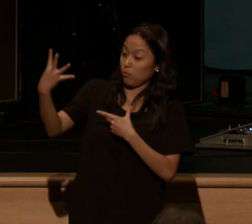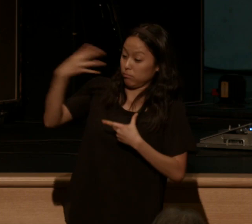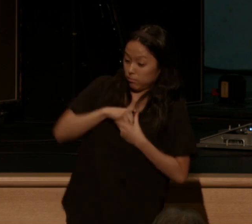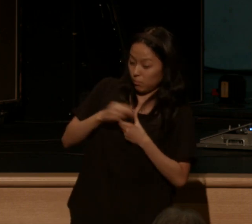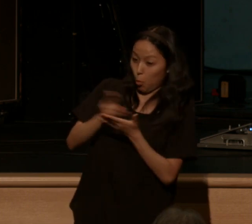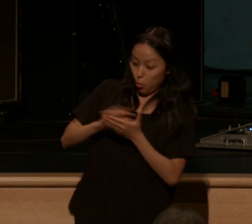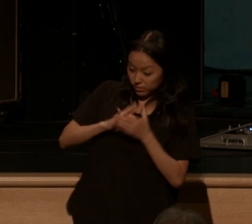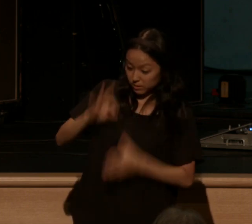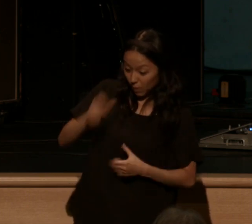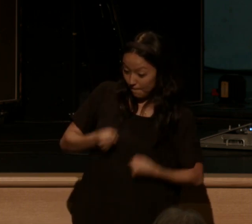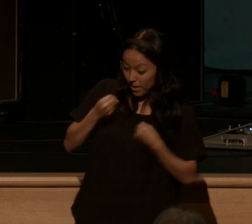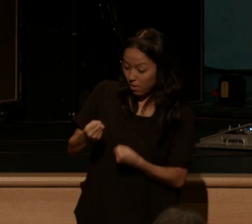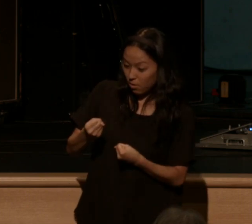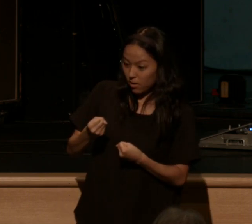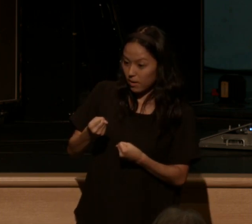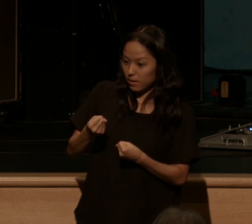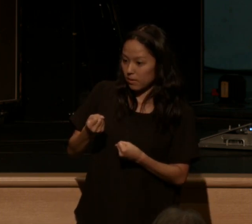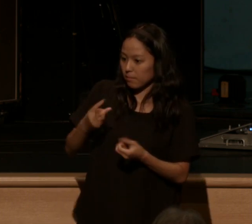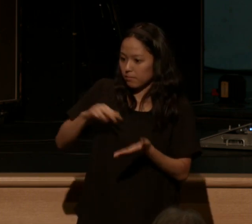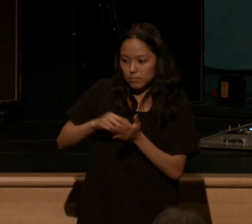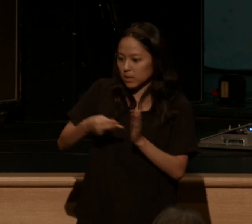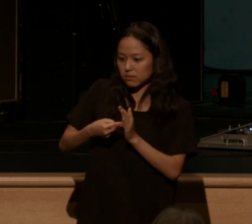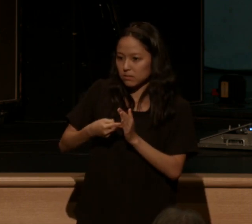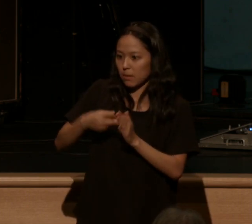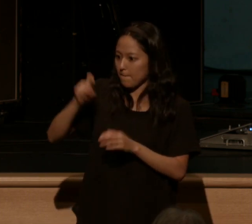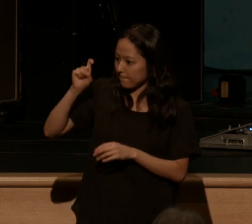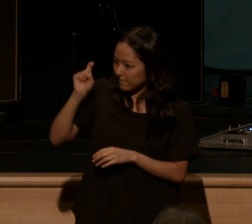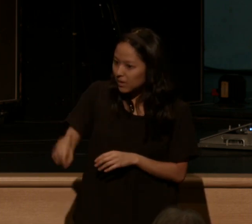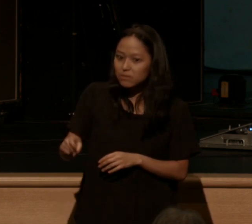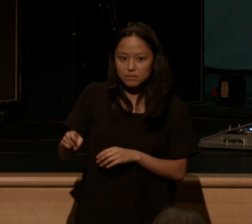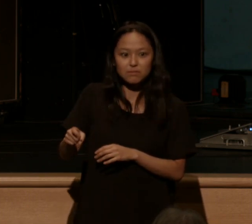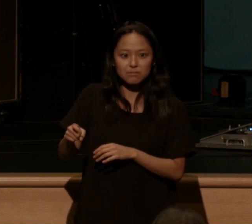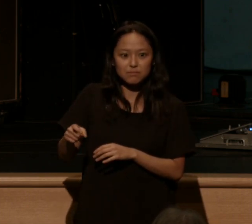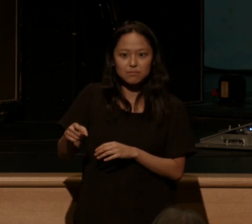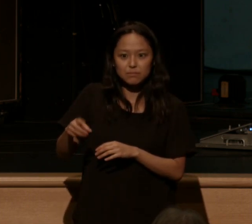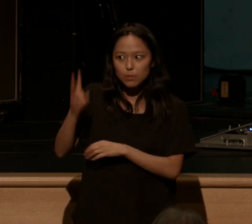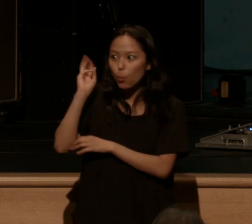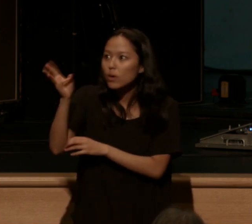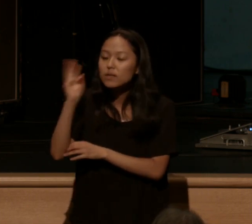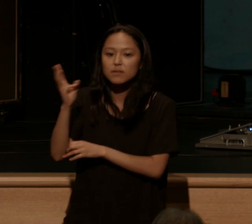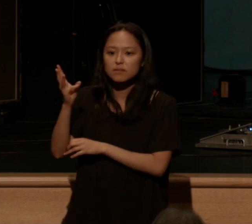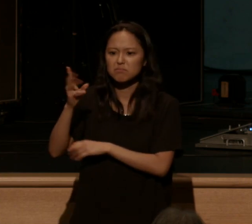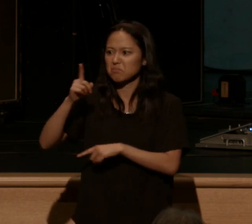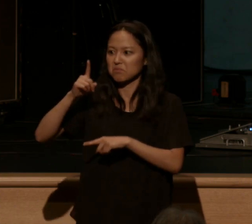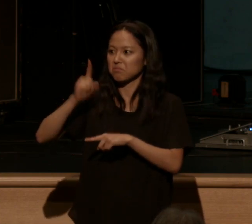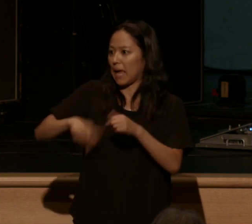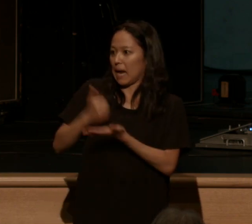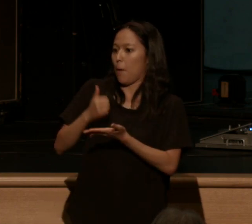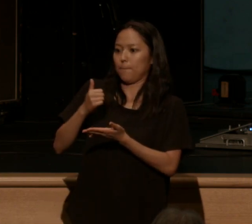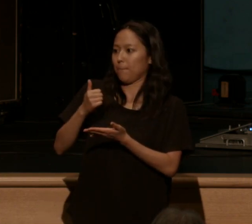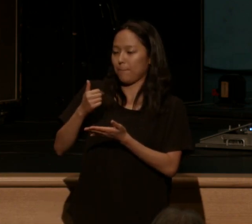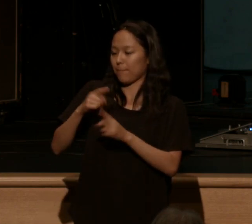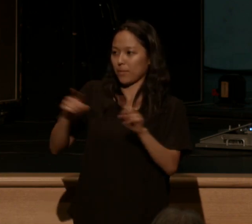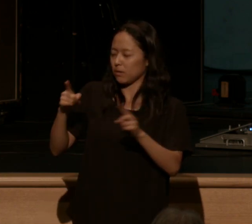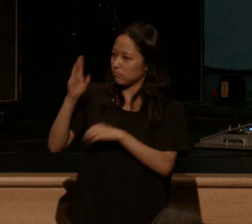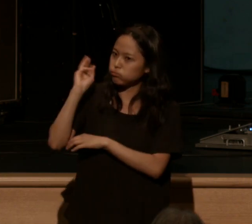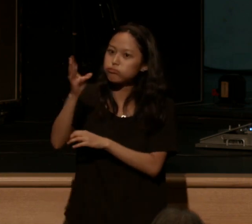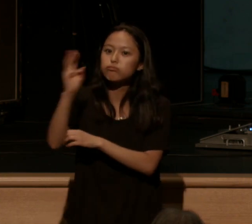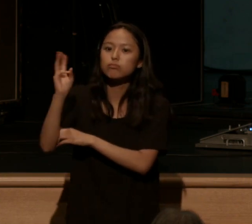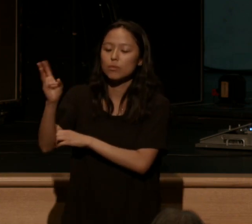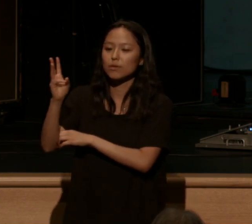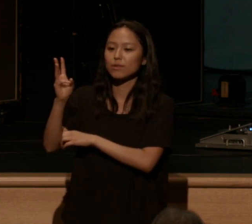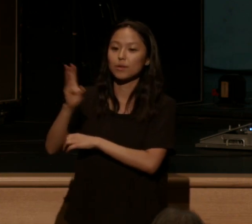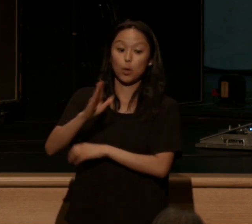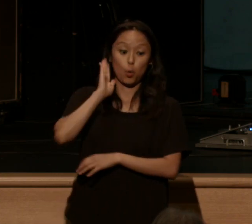Holy Spirit, we cannot help or stop being witnesses for Jesus Christ. You will receive power and you will